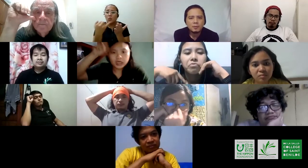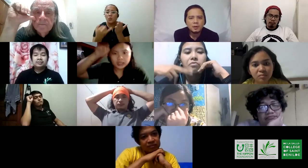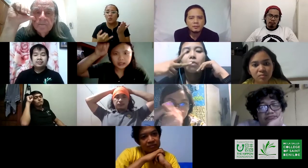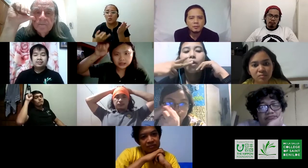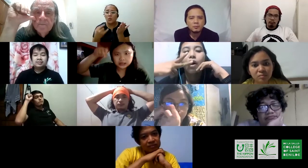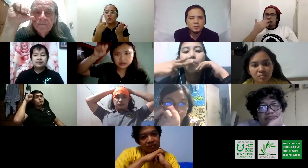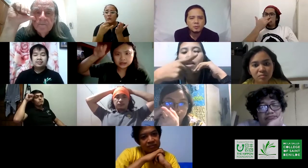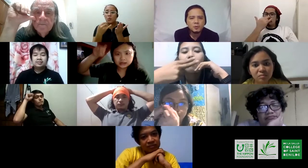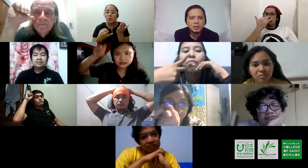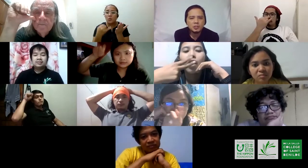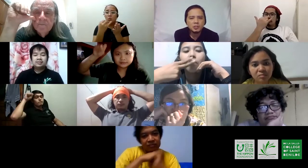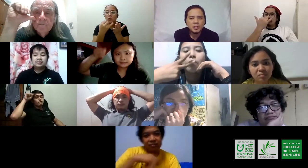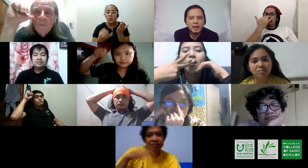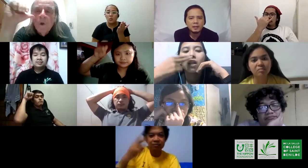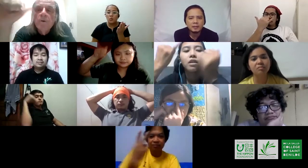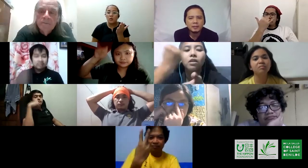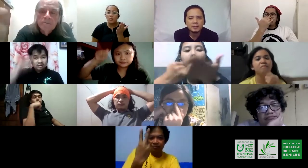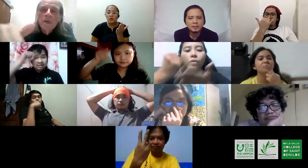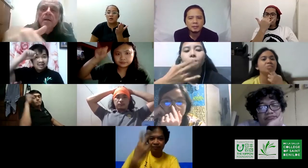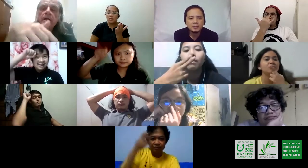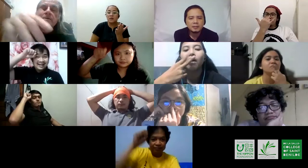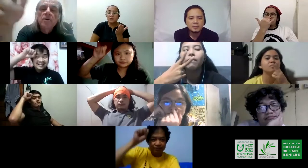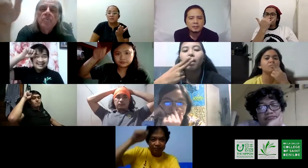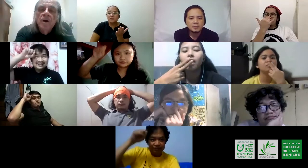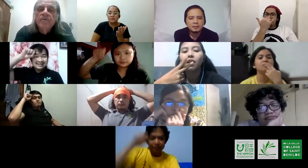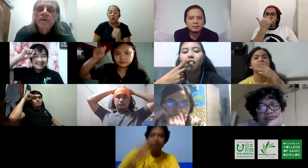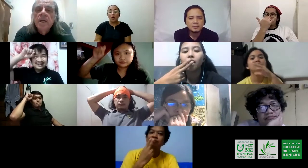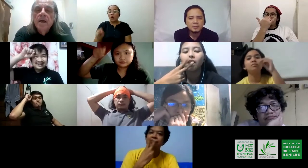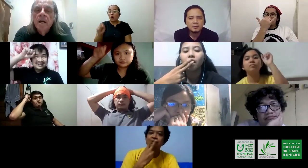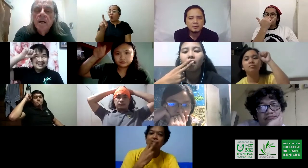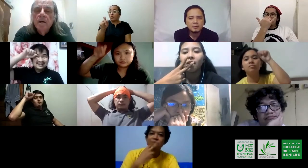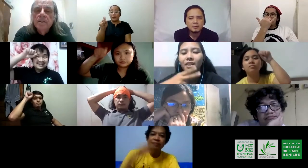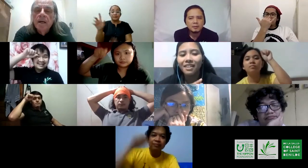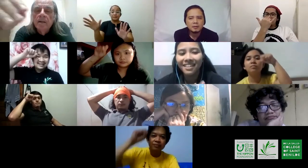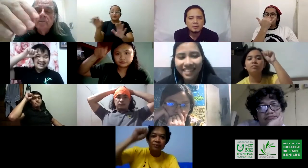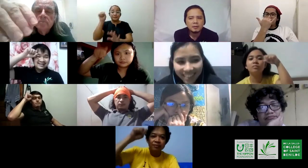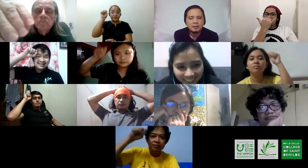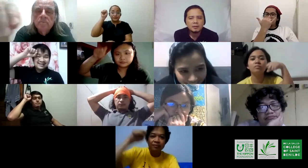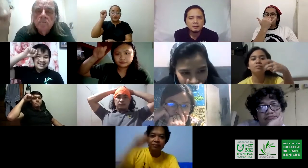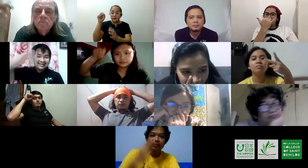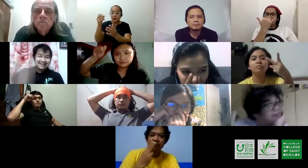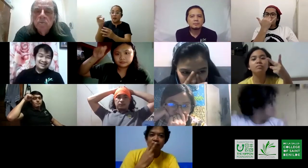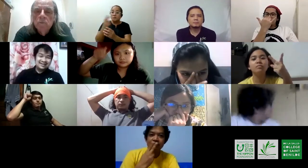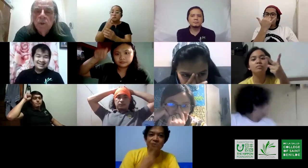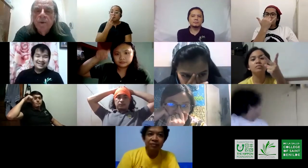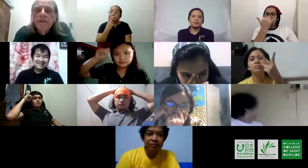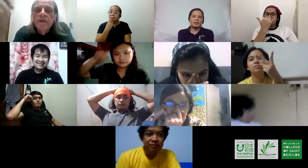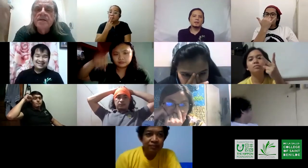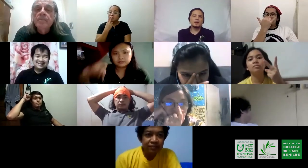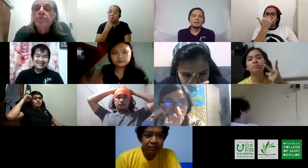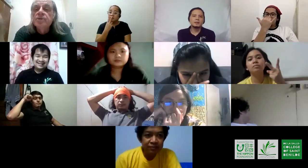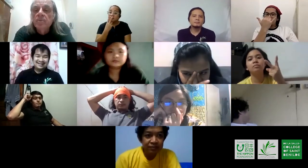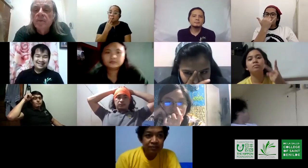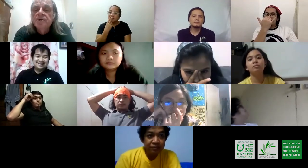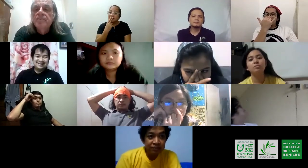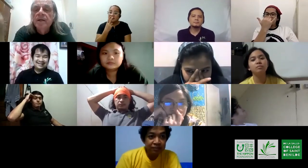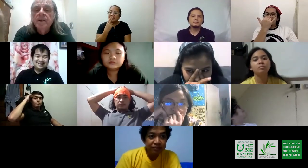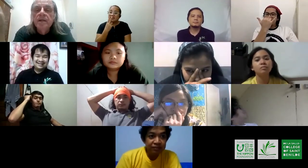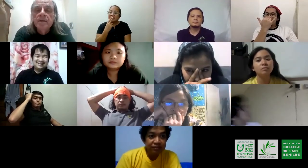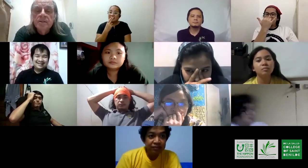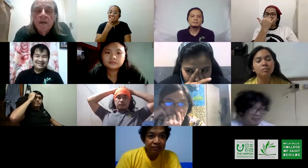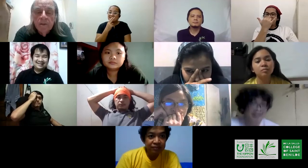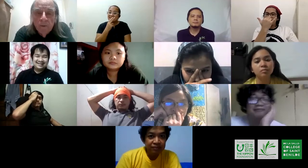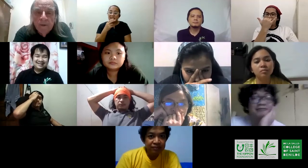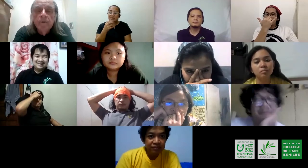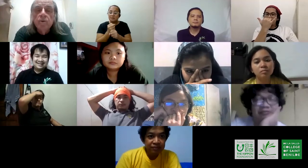So Marvin was one, Shaq. Okay, yeah, so Marvin is not doing the example so much, but